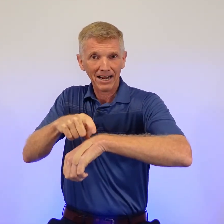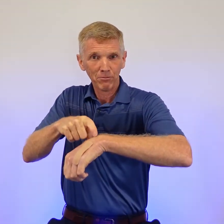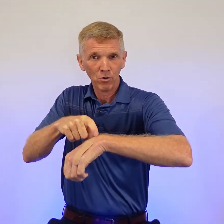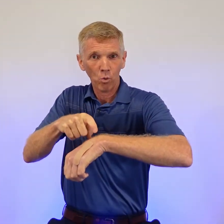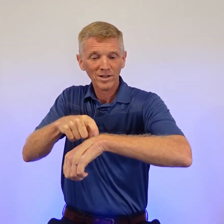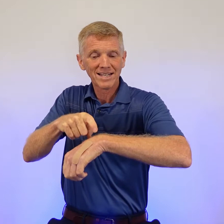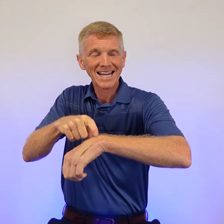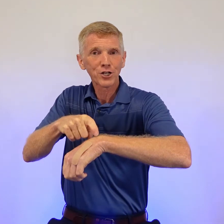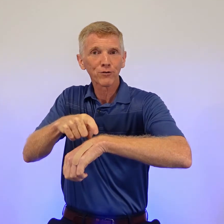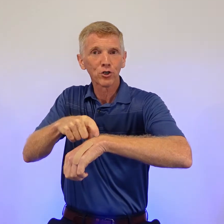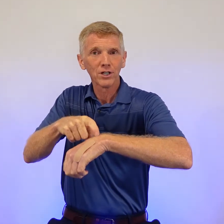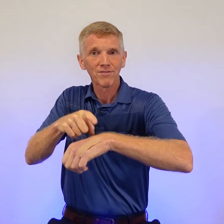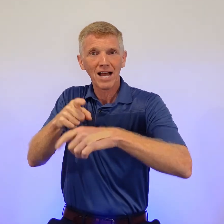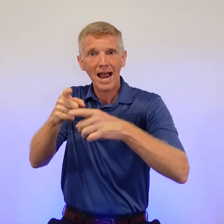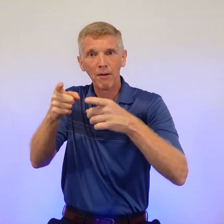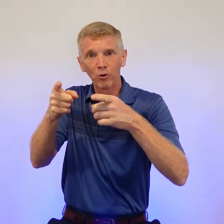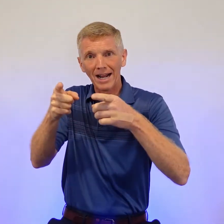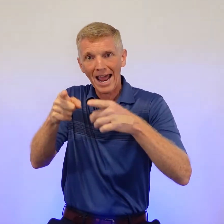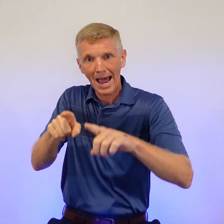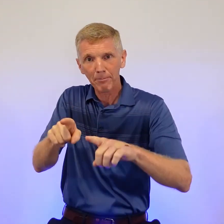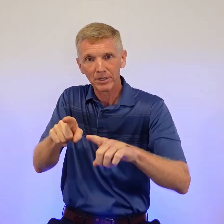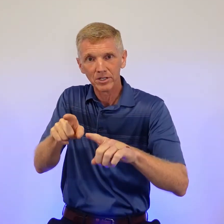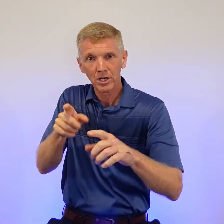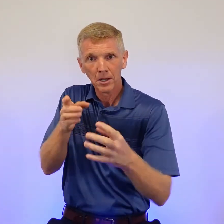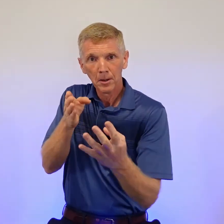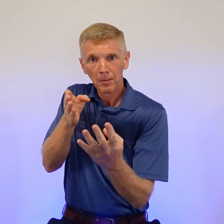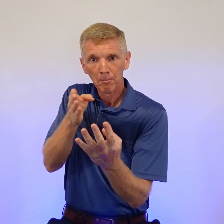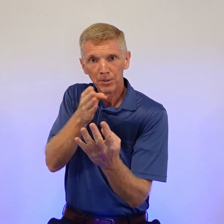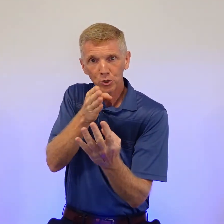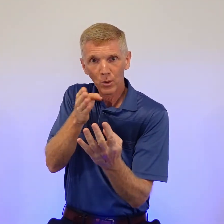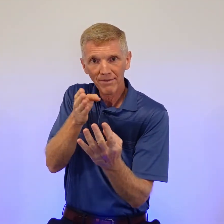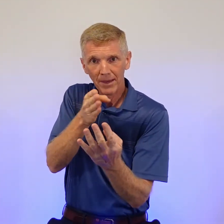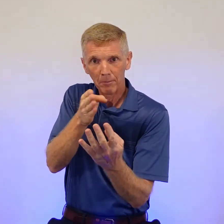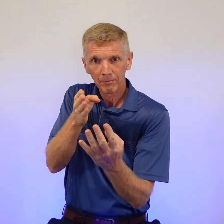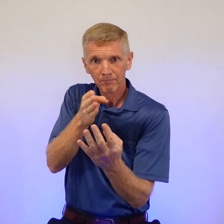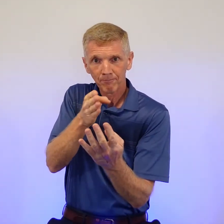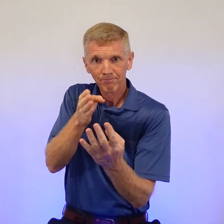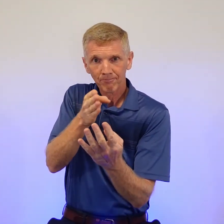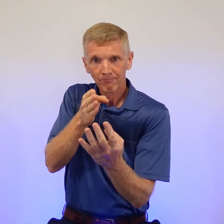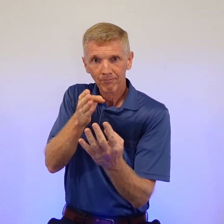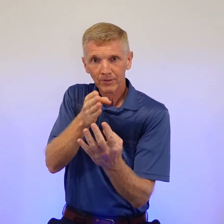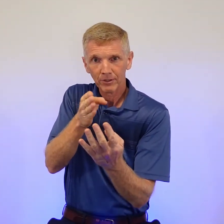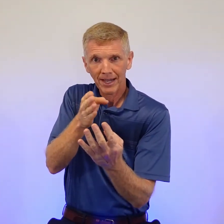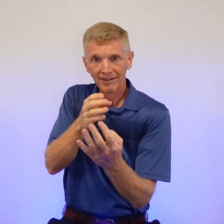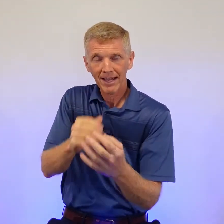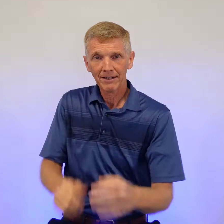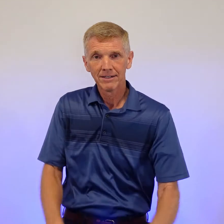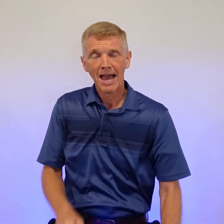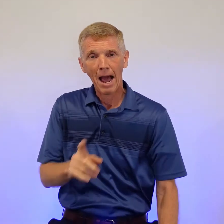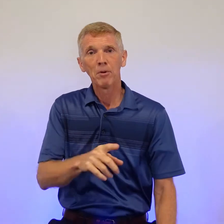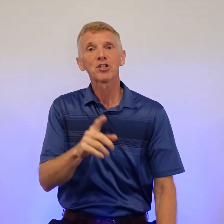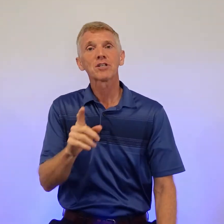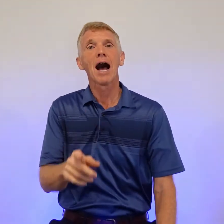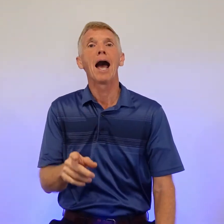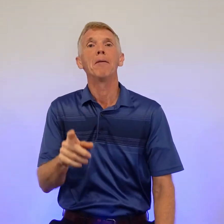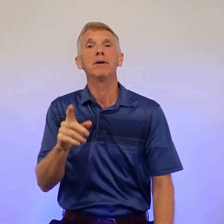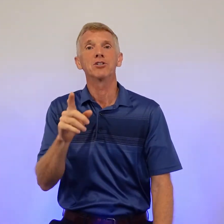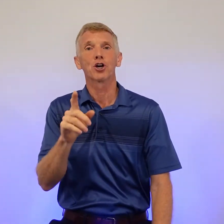Time, what's the interval of time when it happens between them? You got that? How much time is